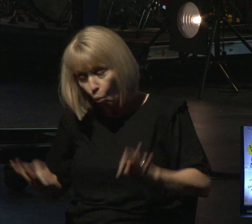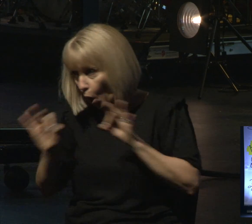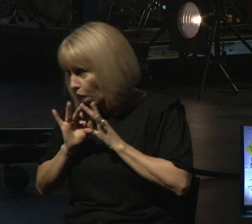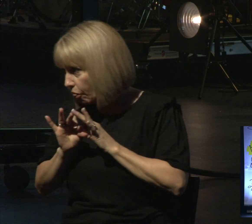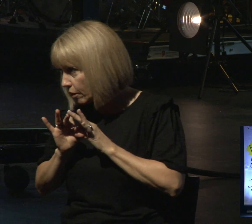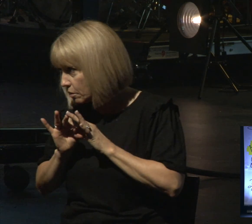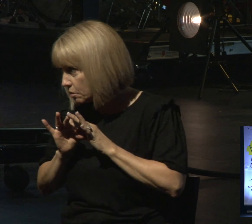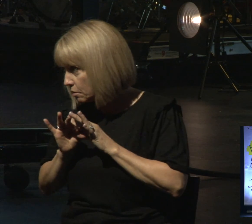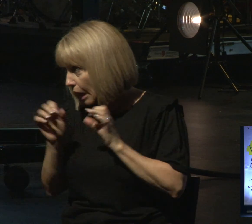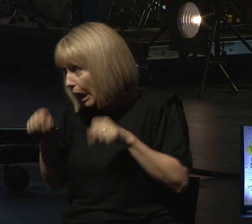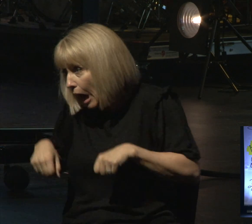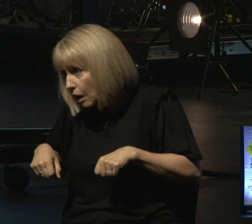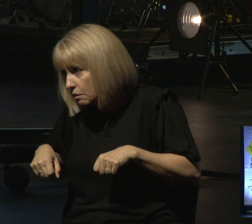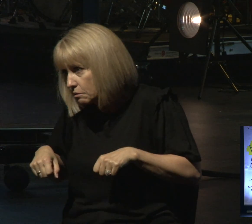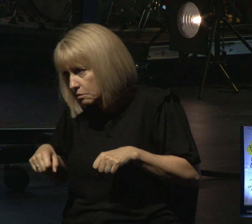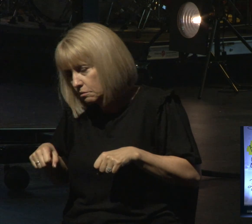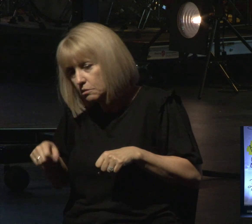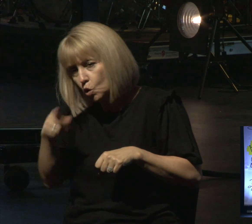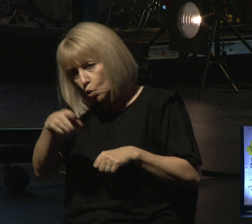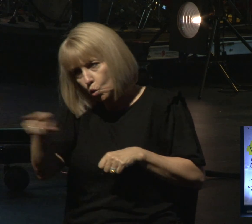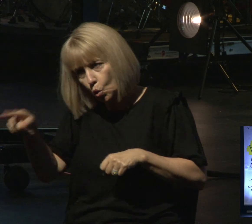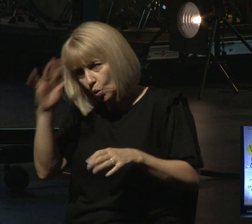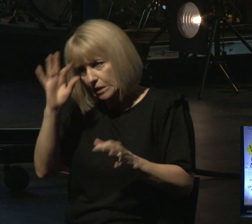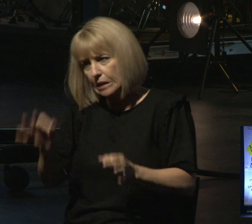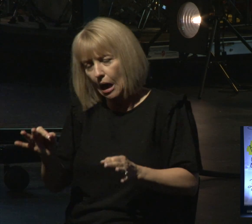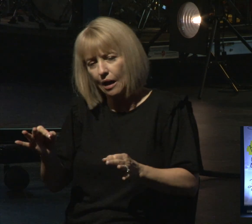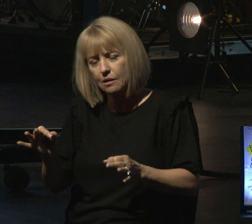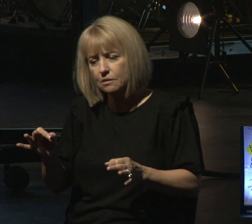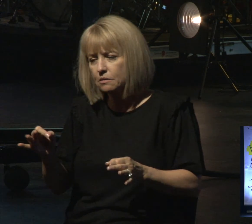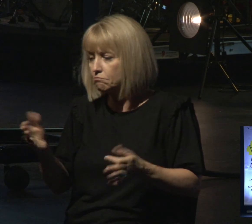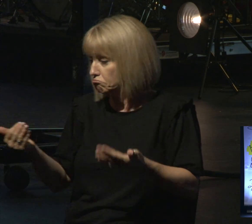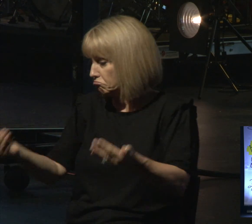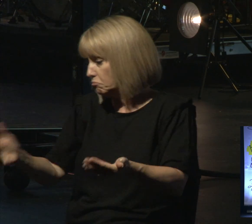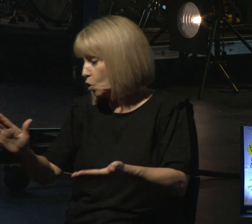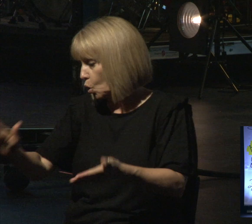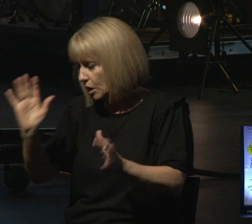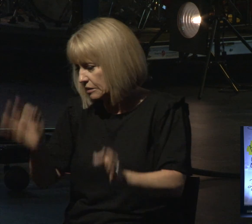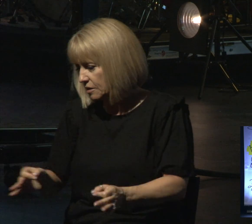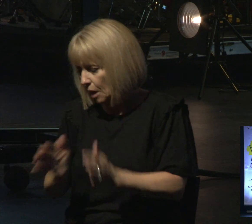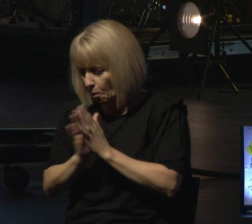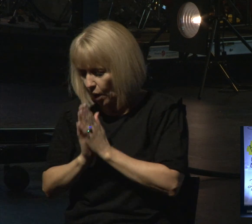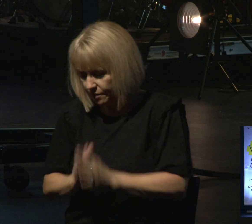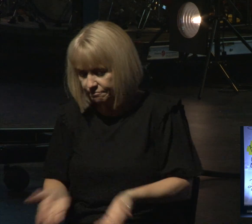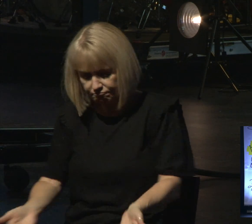then I'm going to ask you to commit. And then hold on to that card. I'll let you know what to do with it next. This is your time to pray.